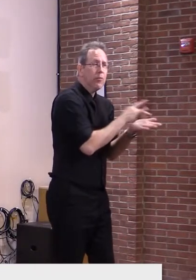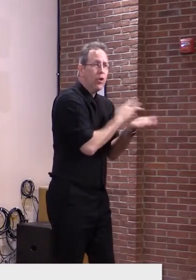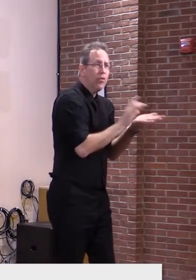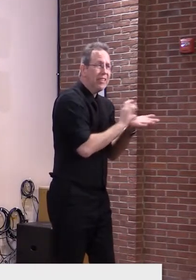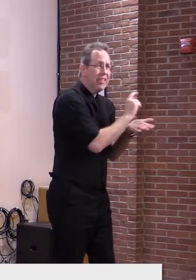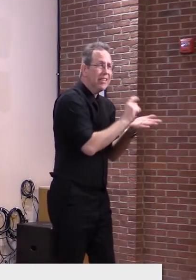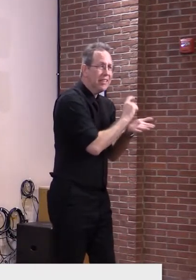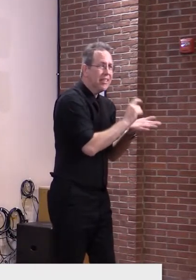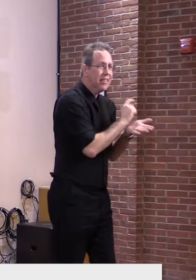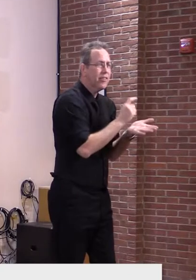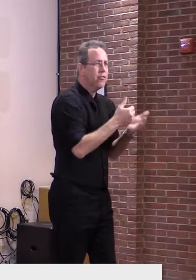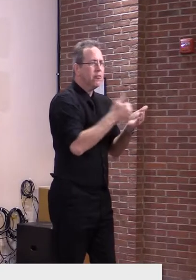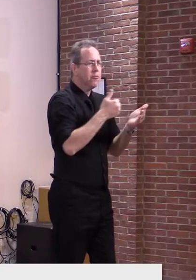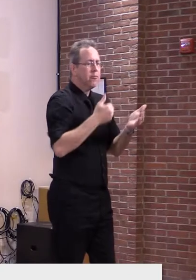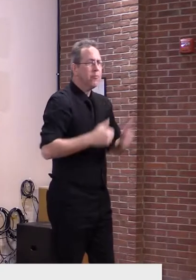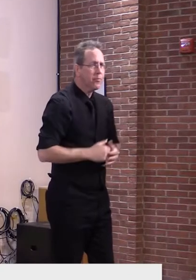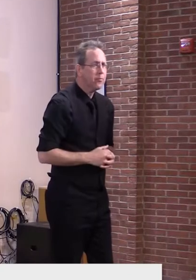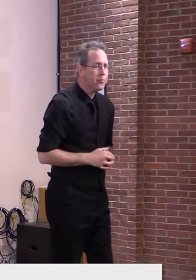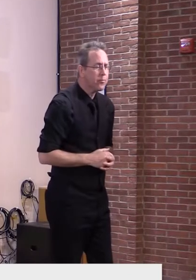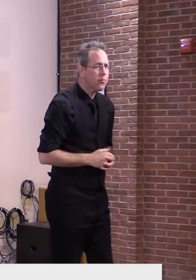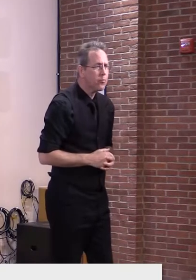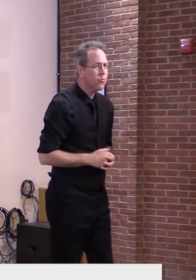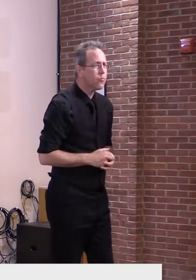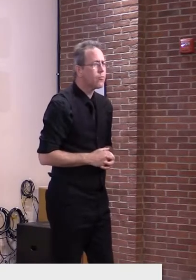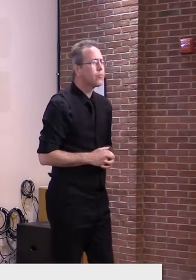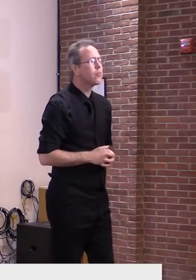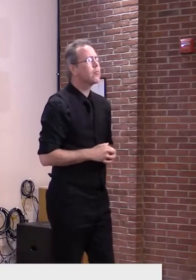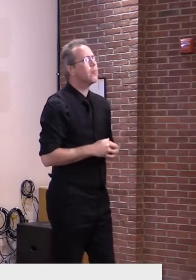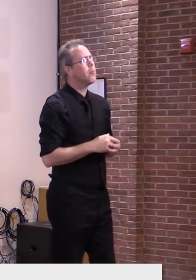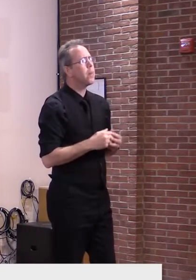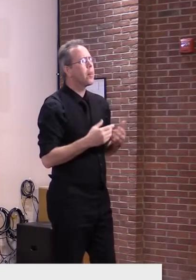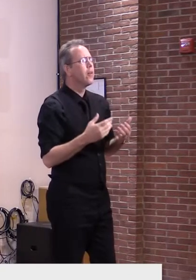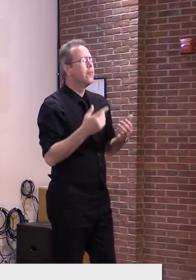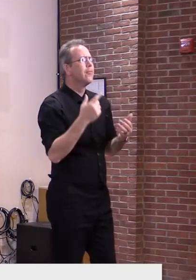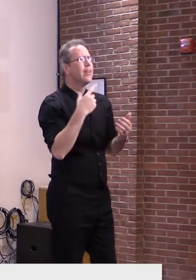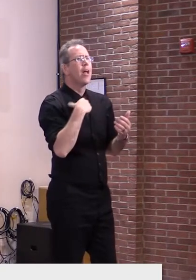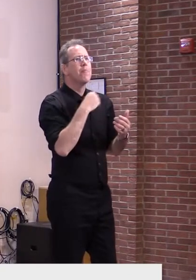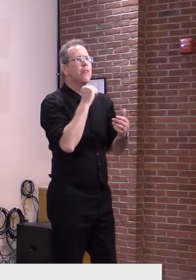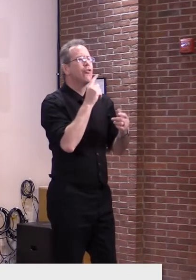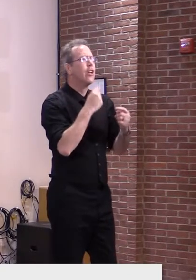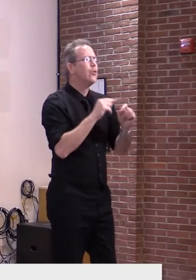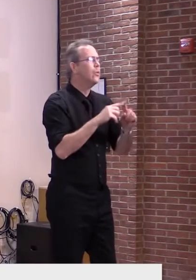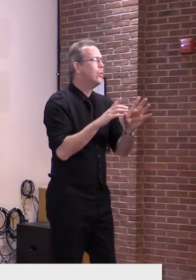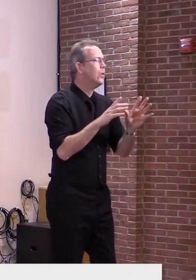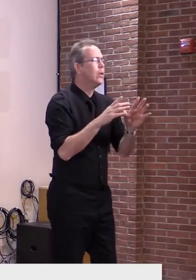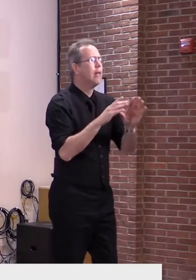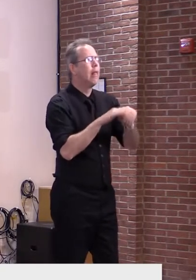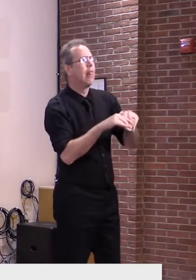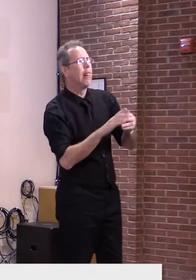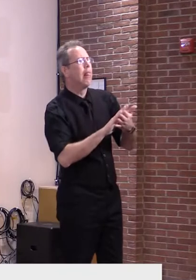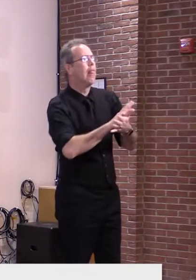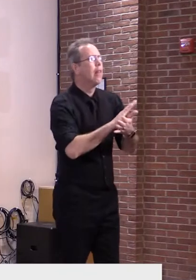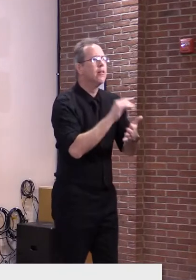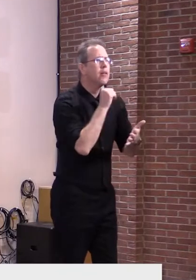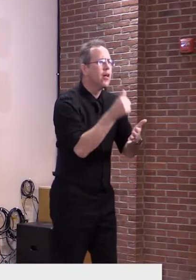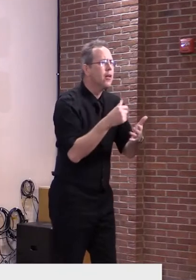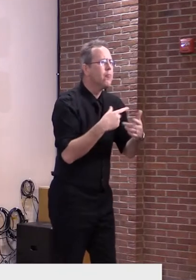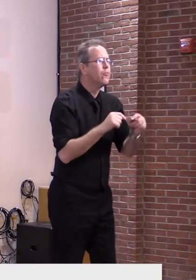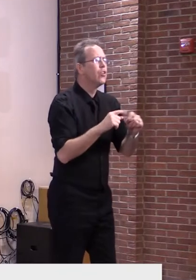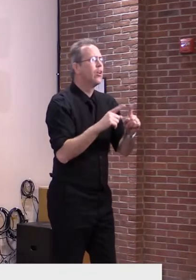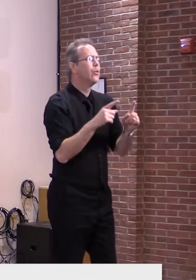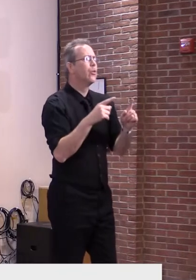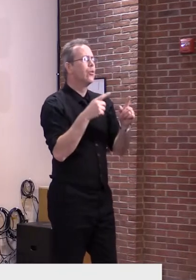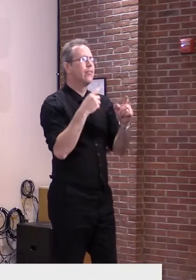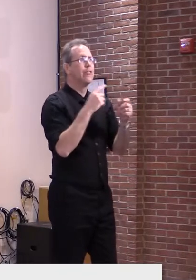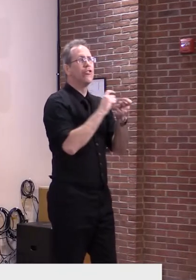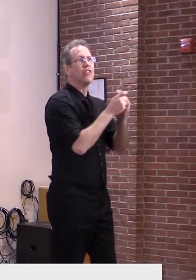basis, we're able to use, I don't want to call it a gimmick, because it isn't a gimmick per se, but we can use a different accounting rule.